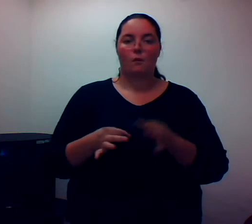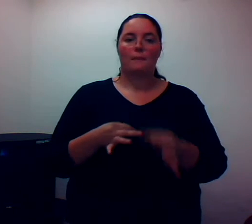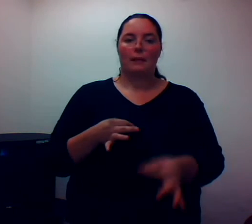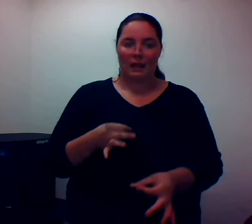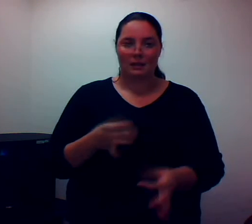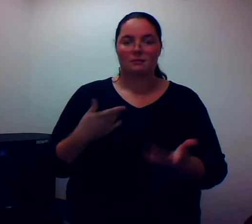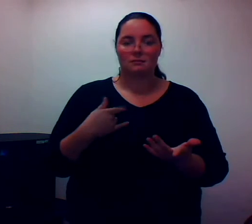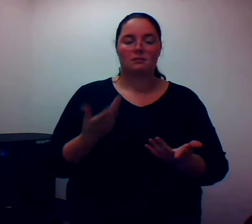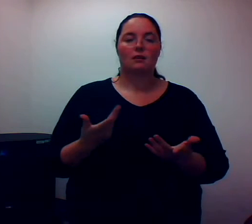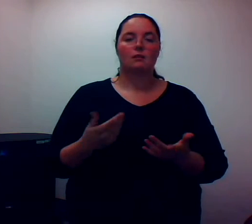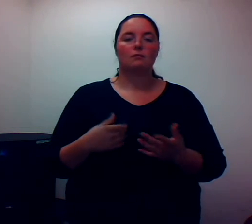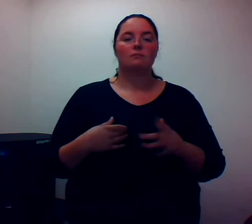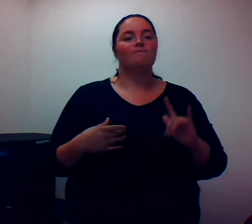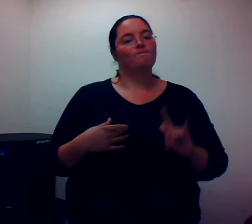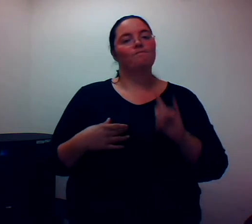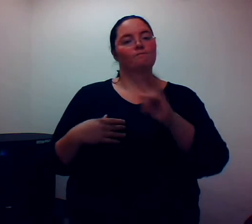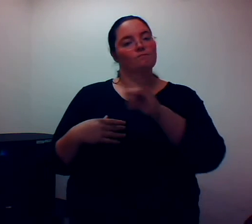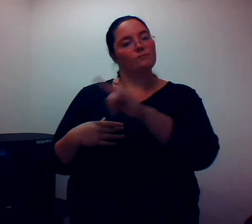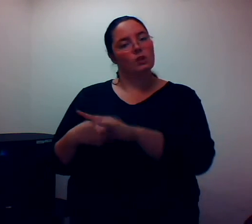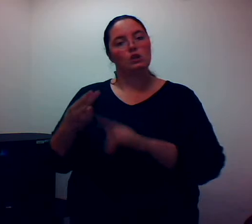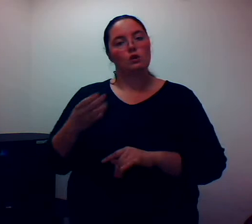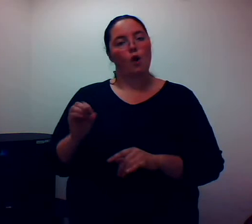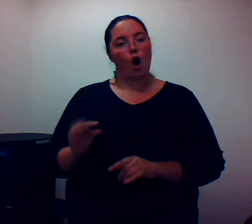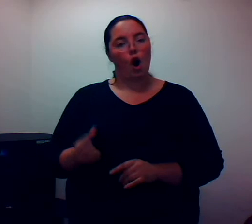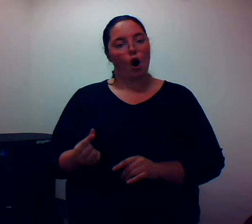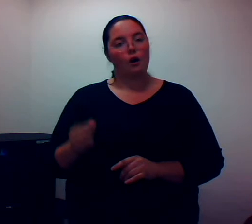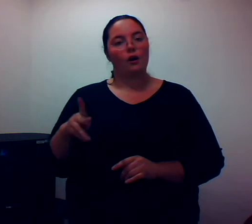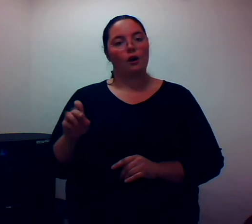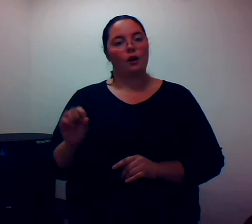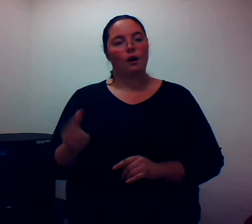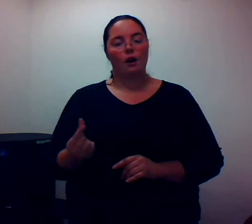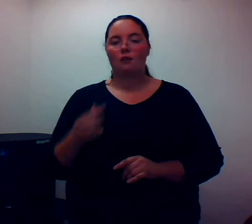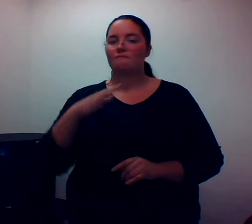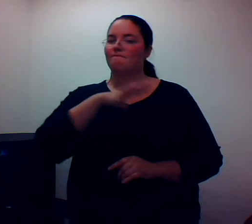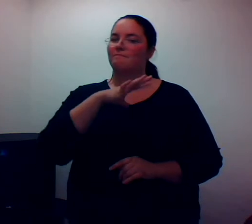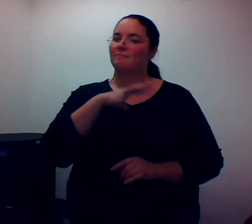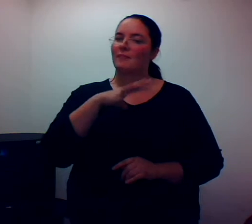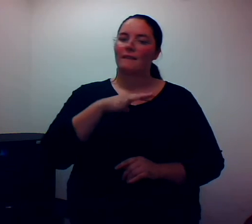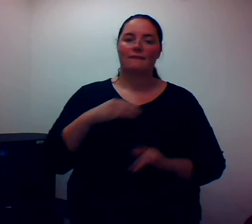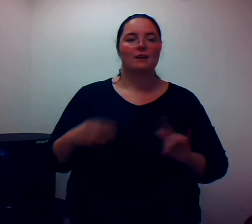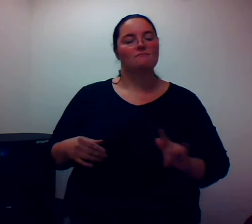So that's the story of my trip. The only trip I took to Asia, and I'm supposed